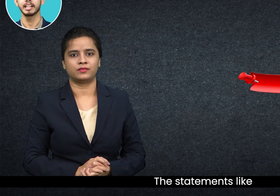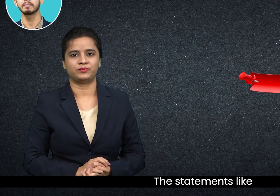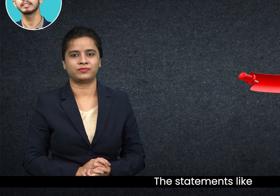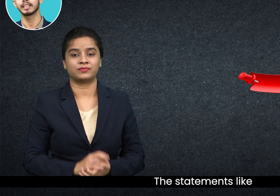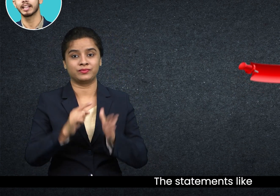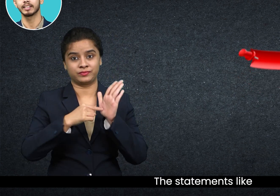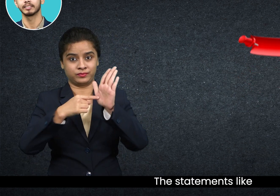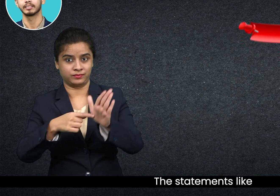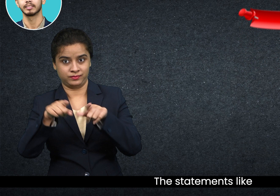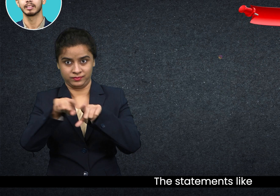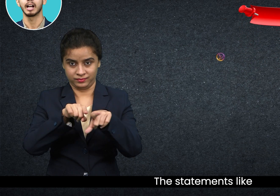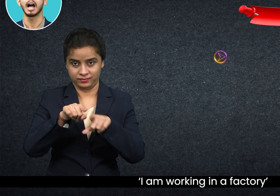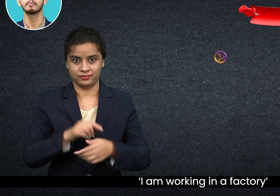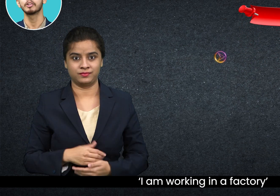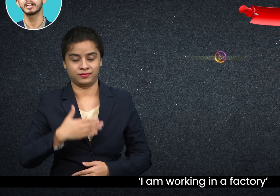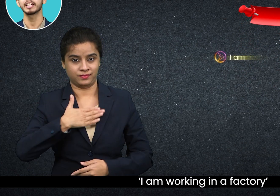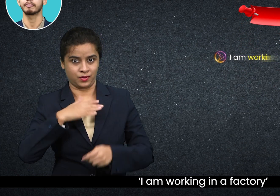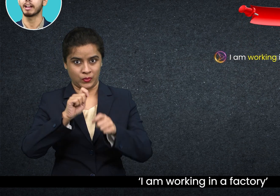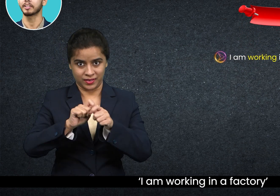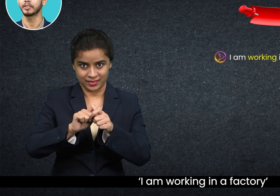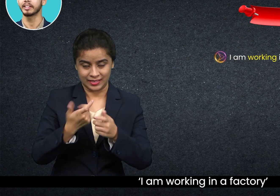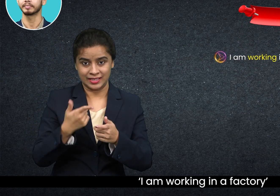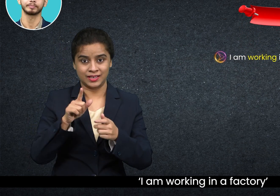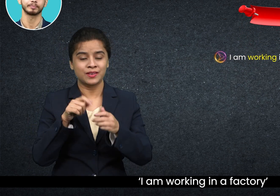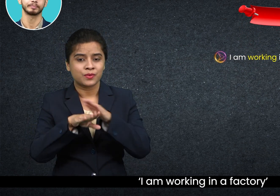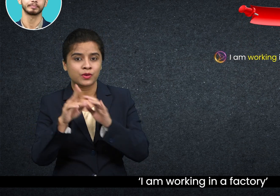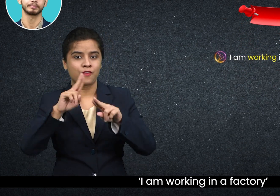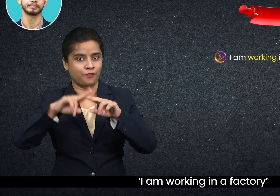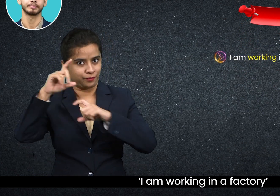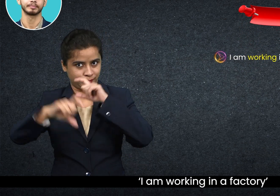The statements like, I am working in a factory,